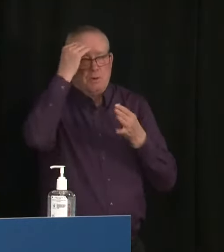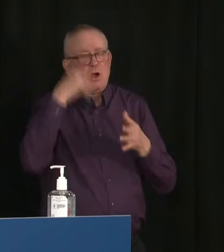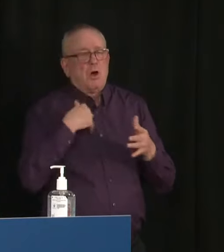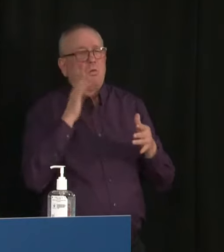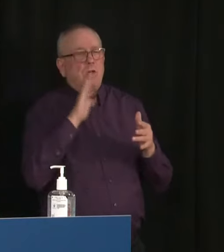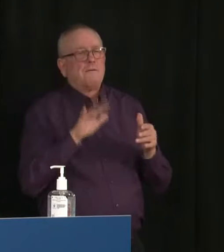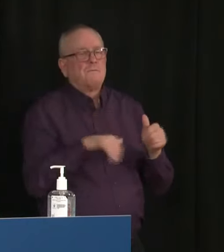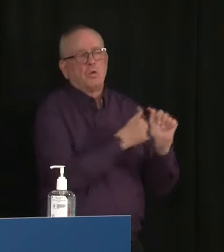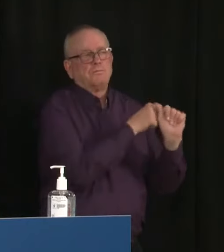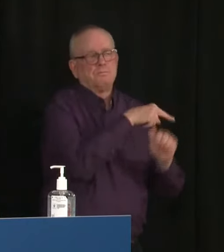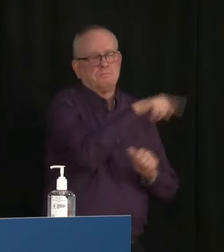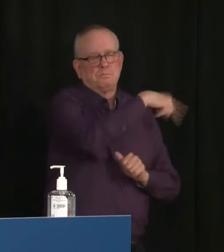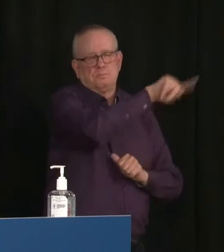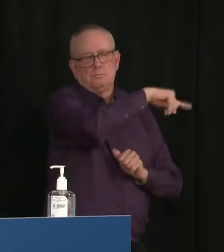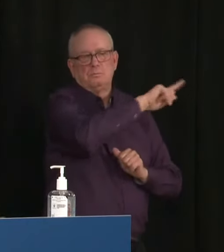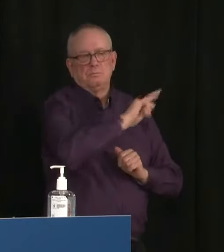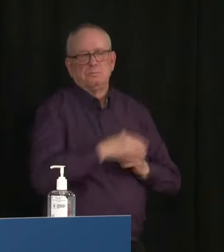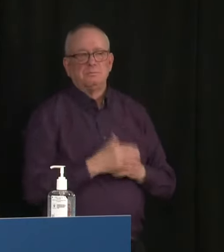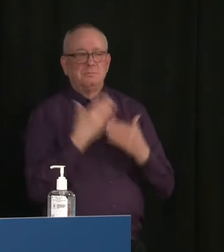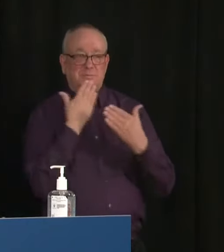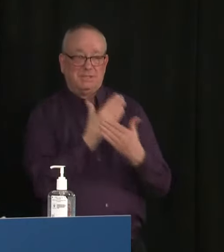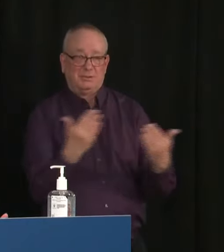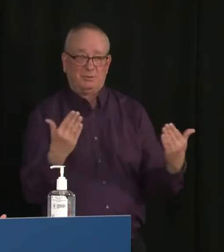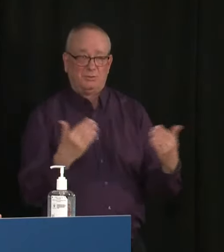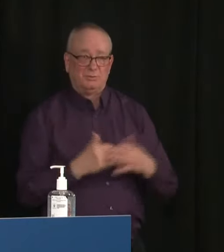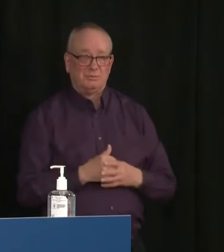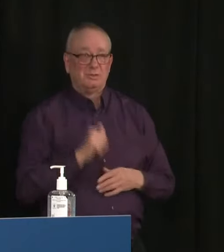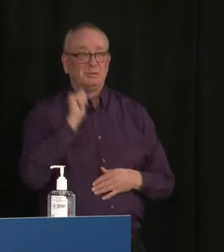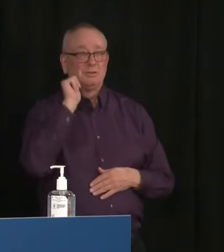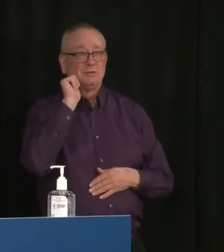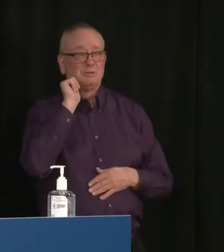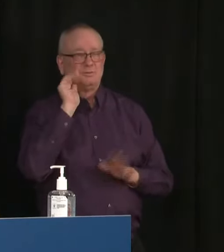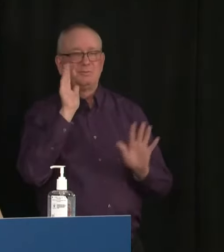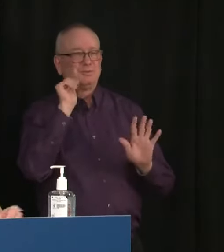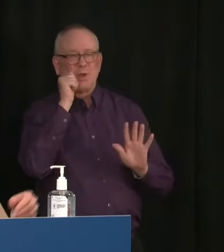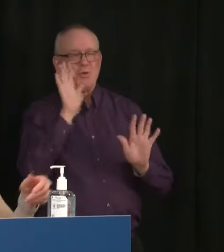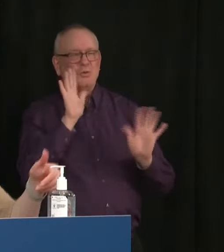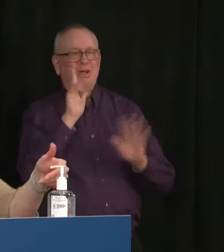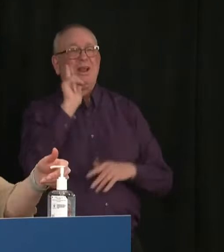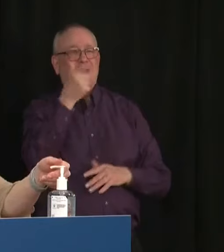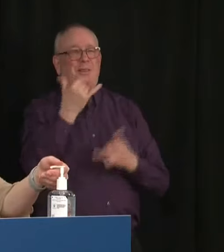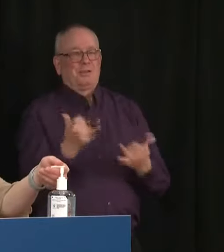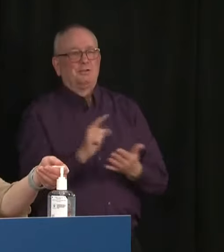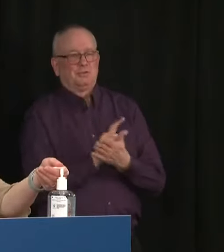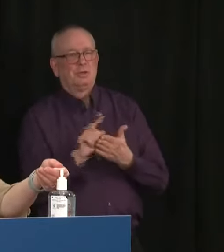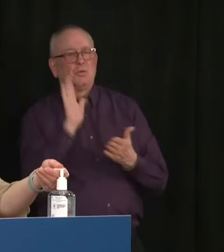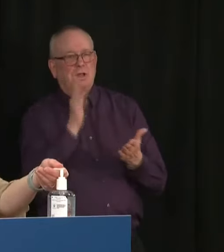Thank you all for joining us. Dr. Hinshaw will provide another update later this week. Have a safe evening.